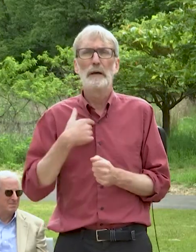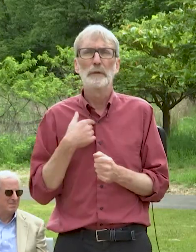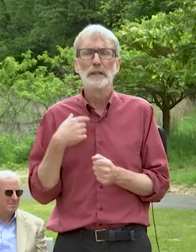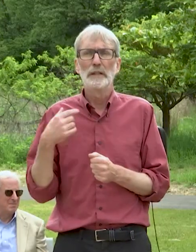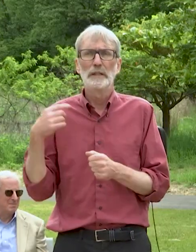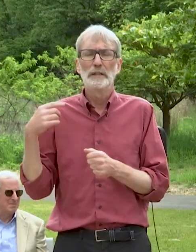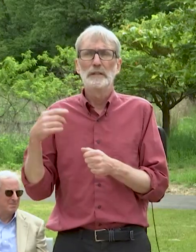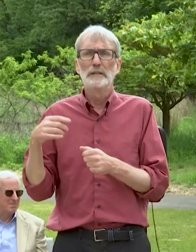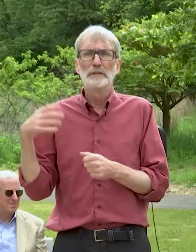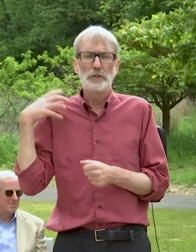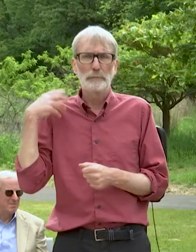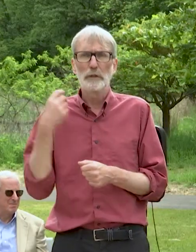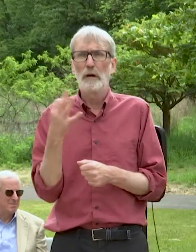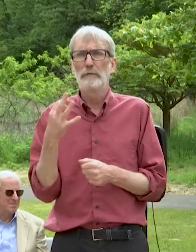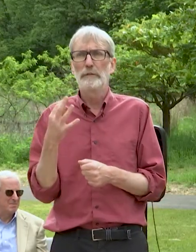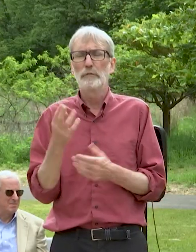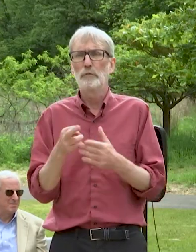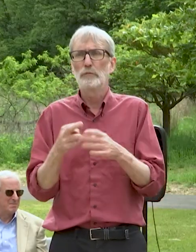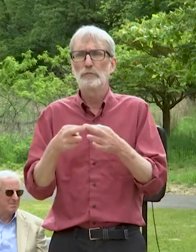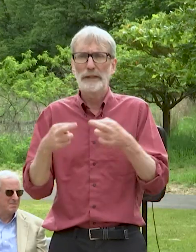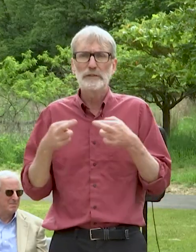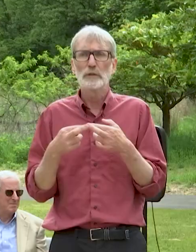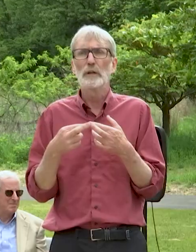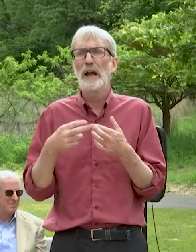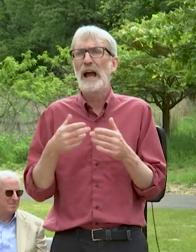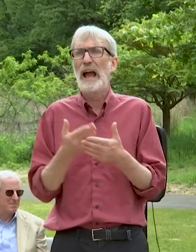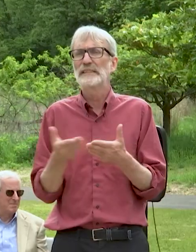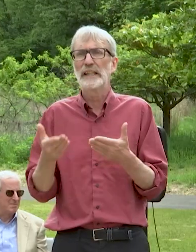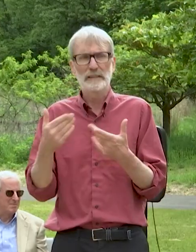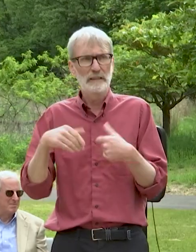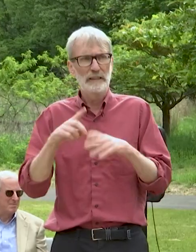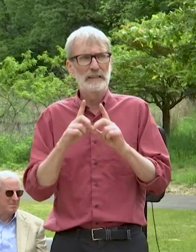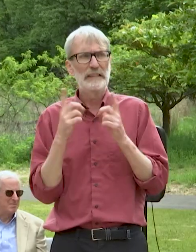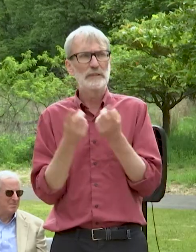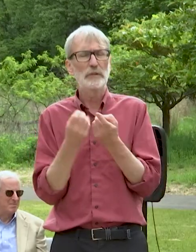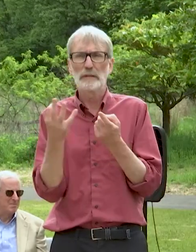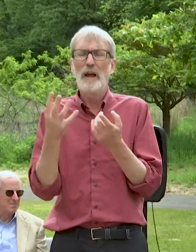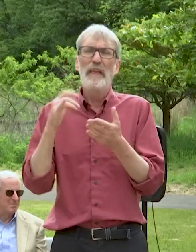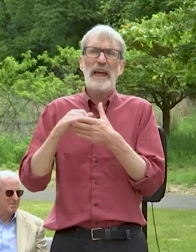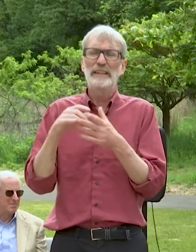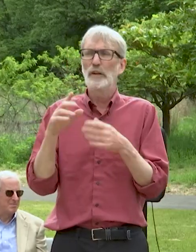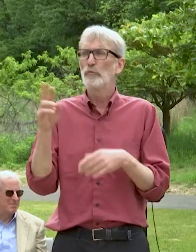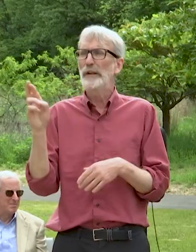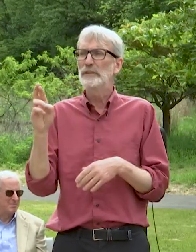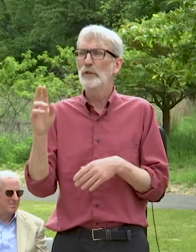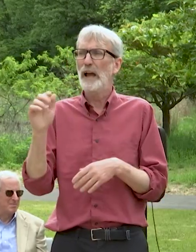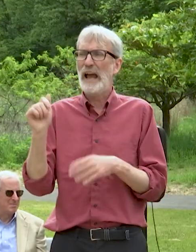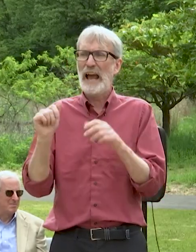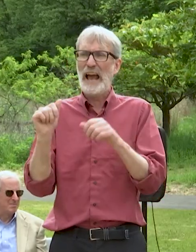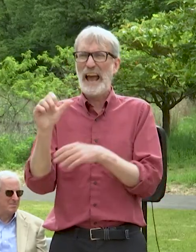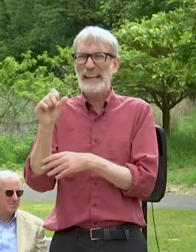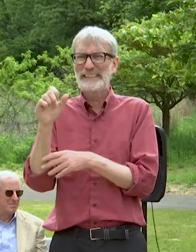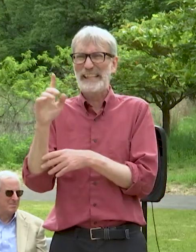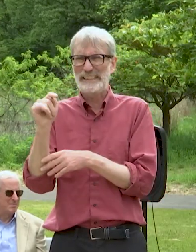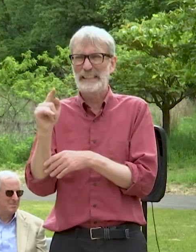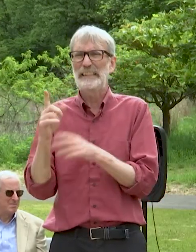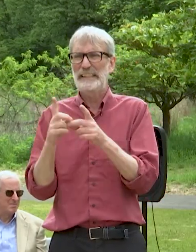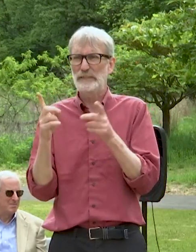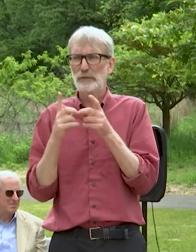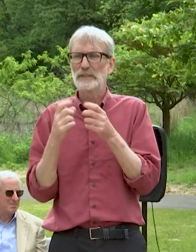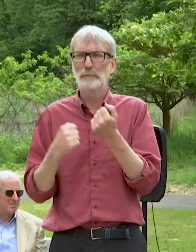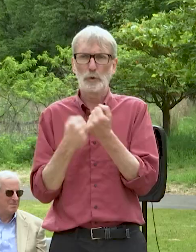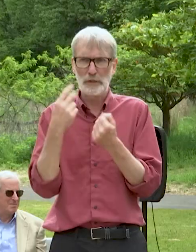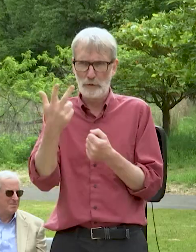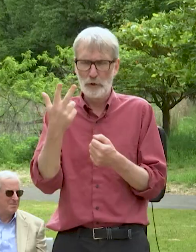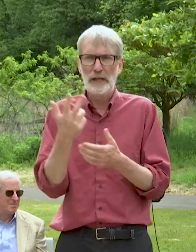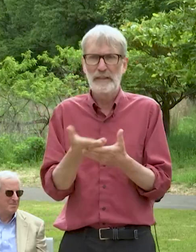of the Regional Asset District of Allegheny County, and the Regional Asset District supports free things for